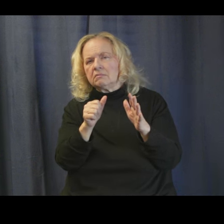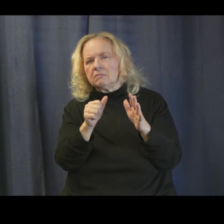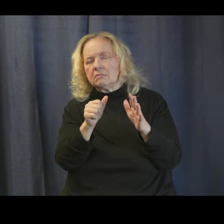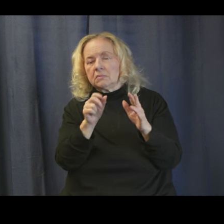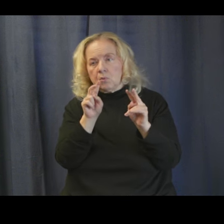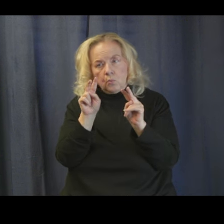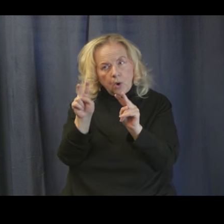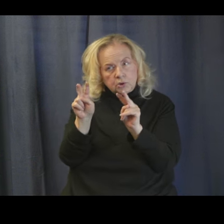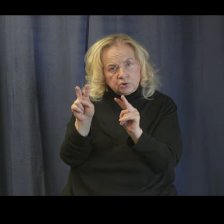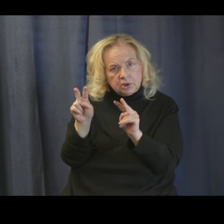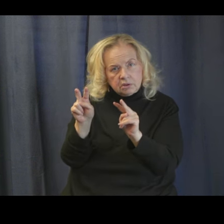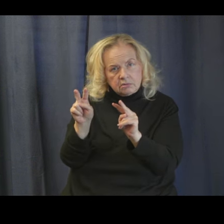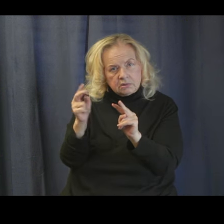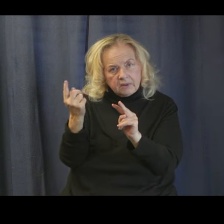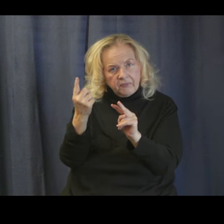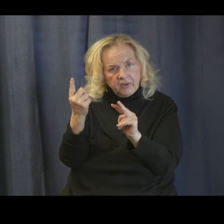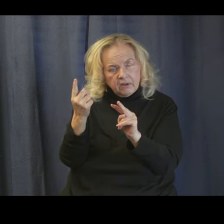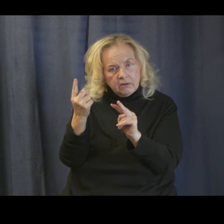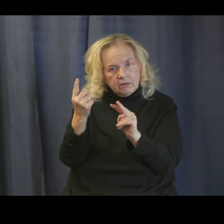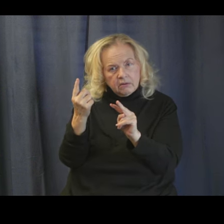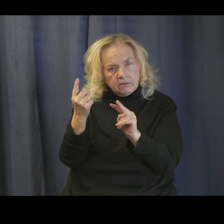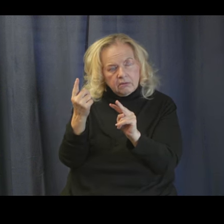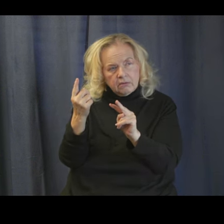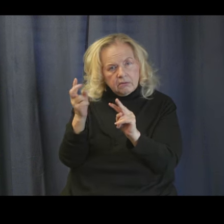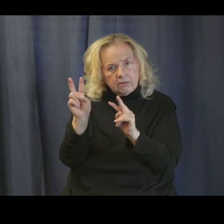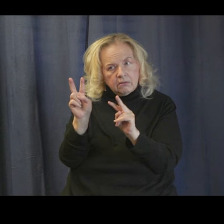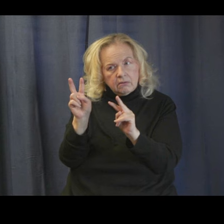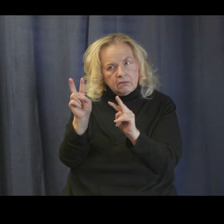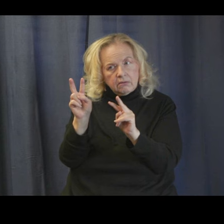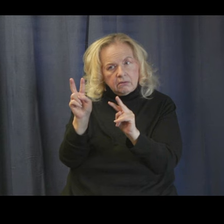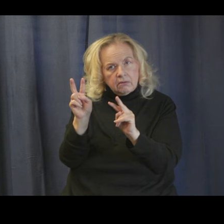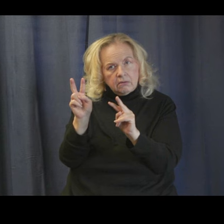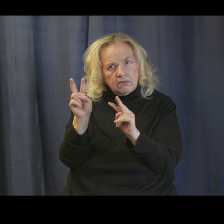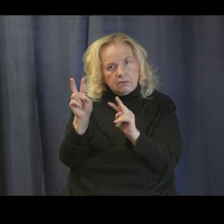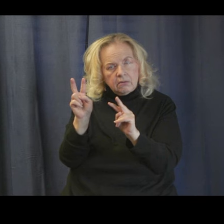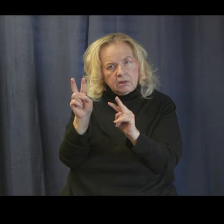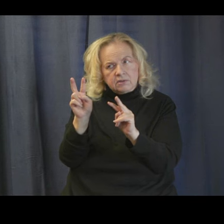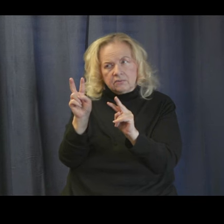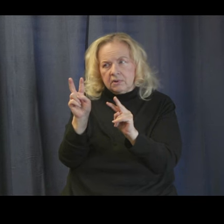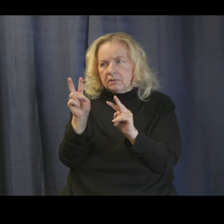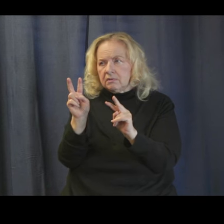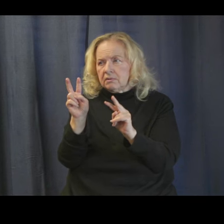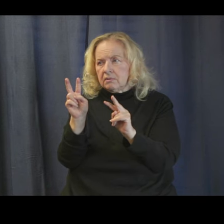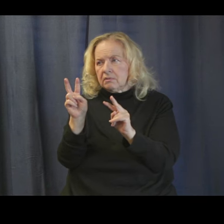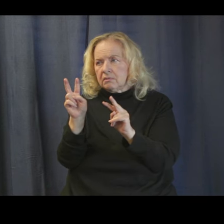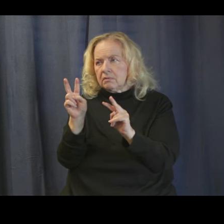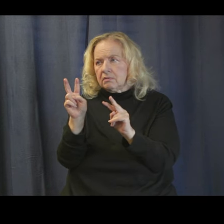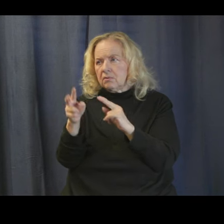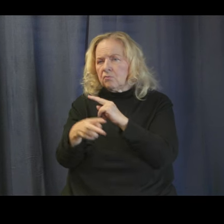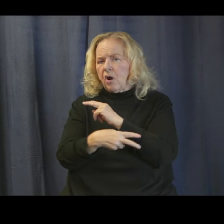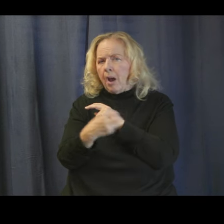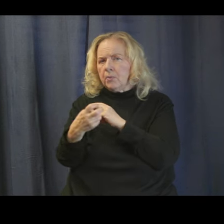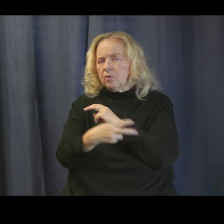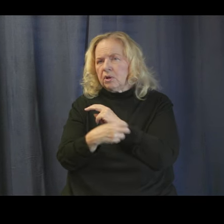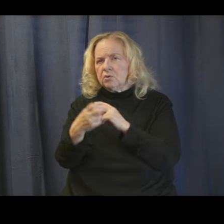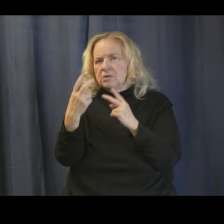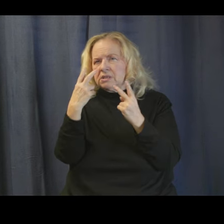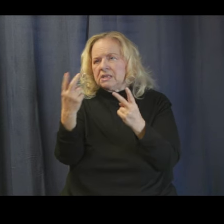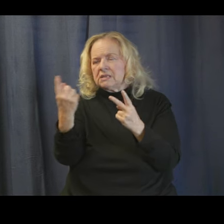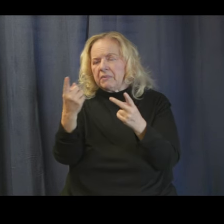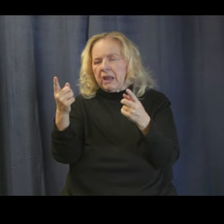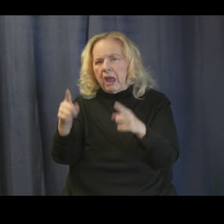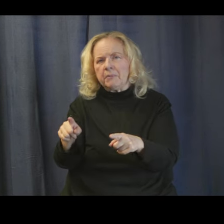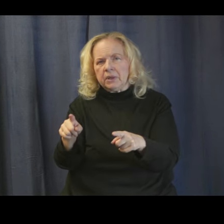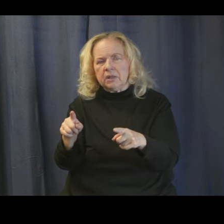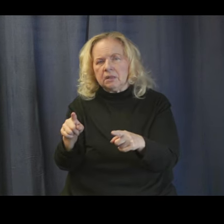You can be watching something and then all of a sudden, that's a robbery taking place. Or, I mean, you can see